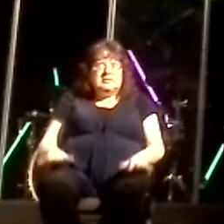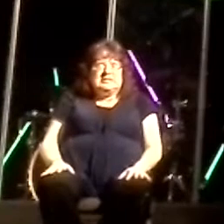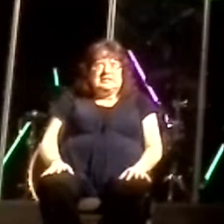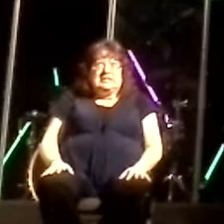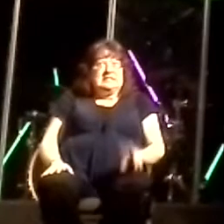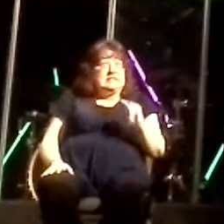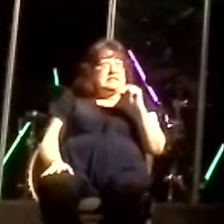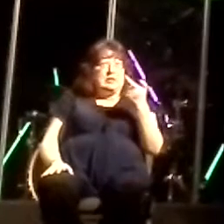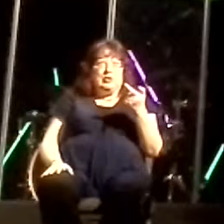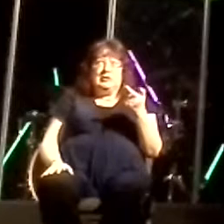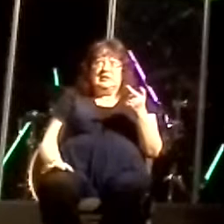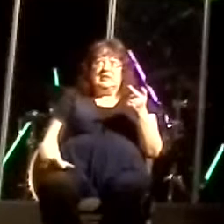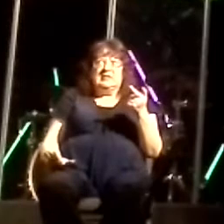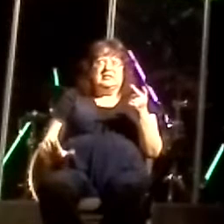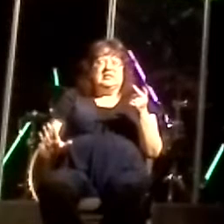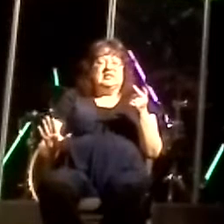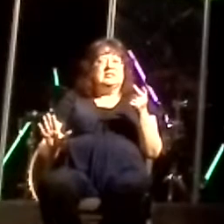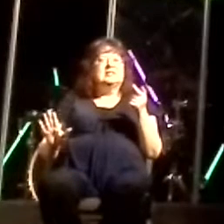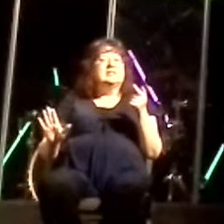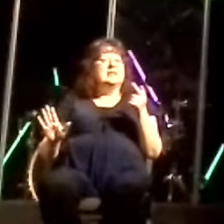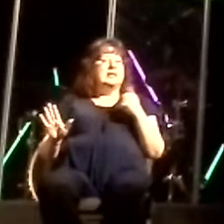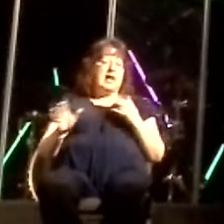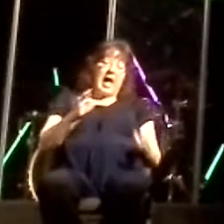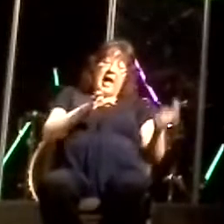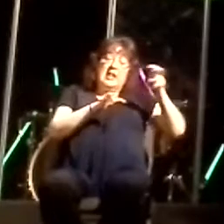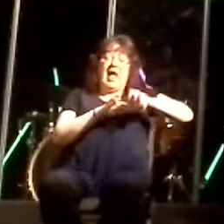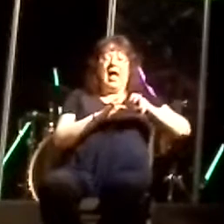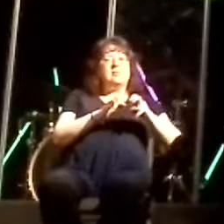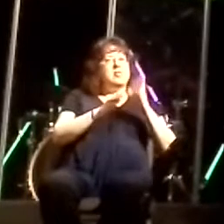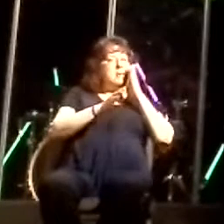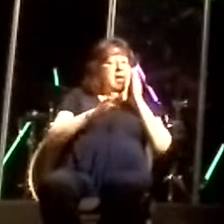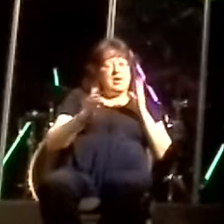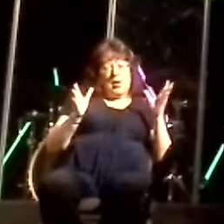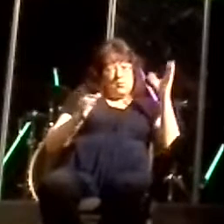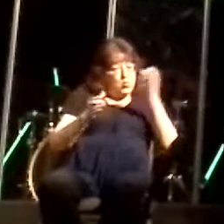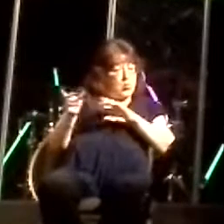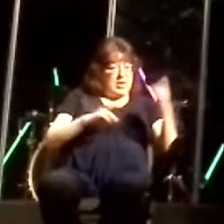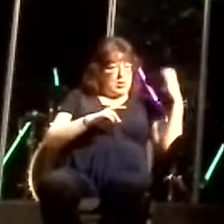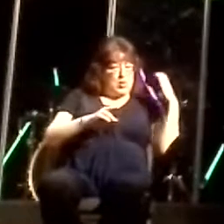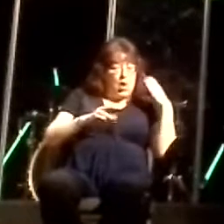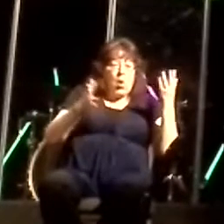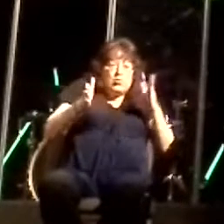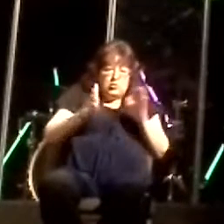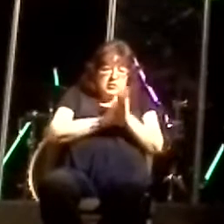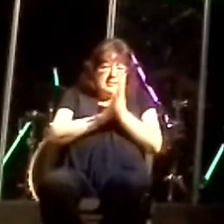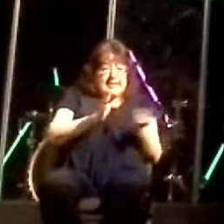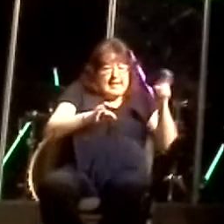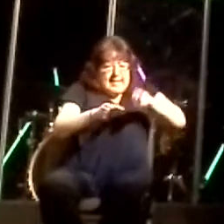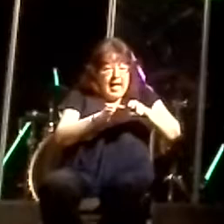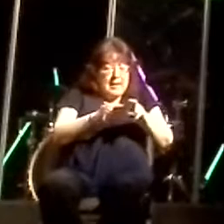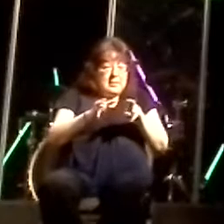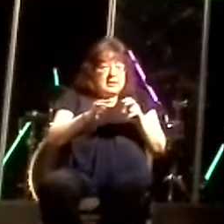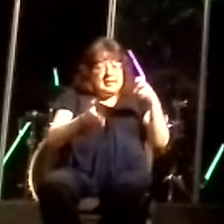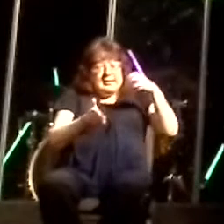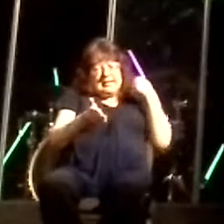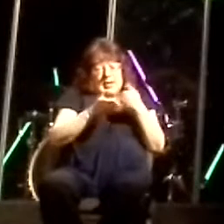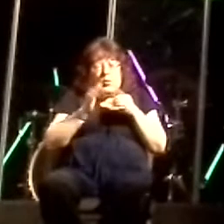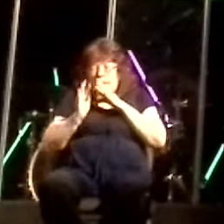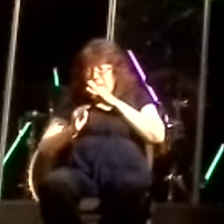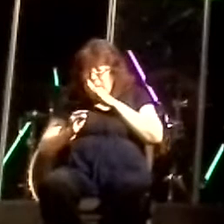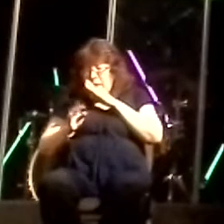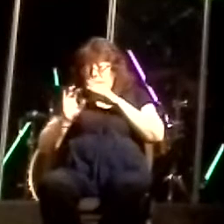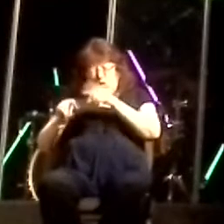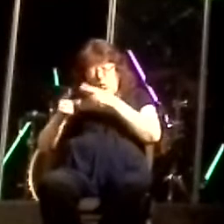it's not good. Okay? And I climb up on the bed. I'm ready to coach. I climb up on the bed. And I get down next to her. And I go, you okay,